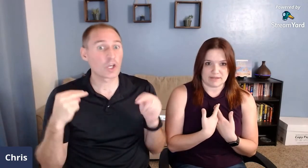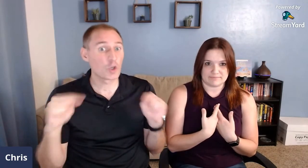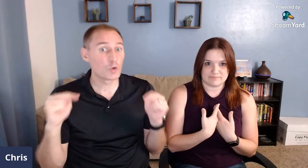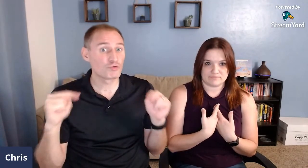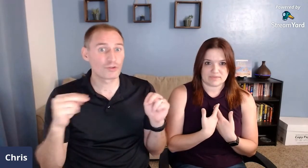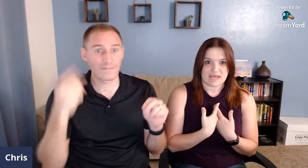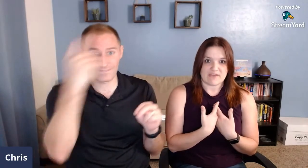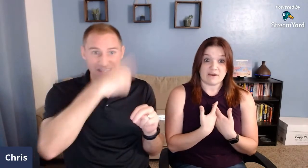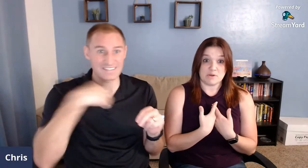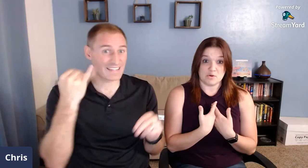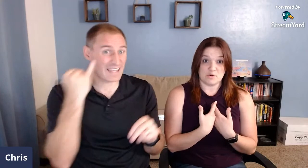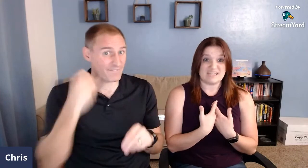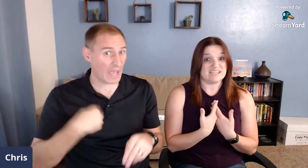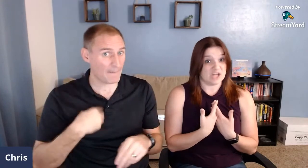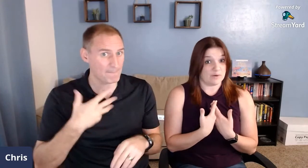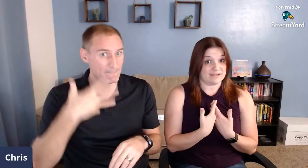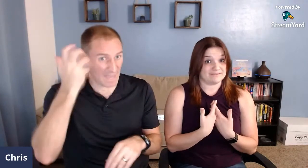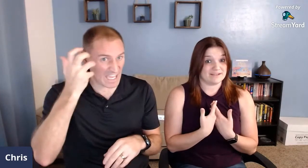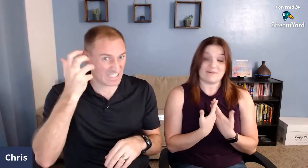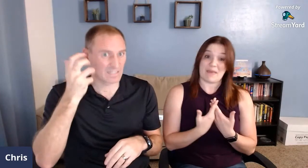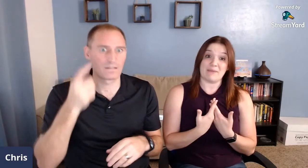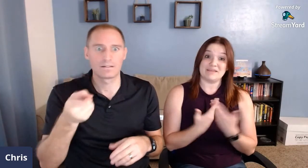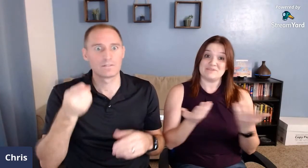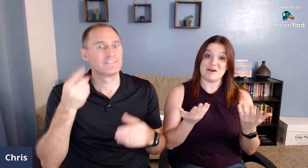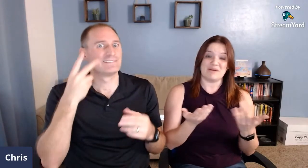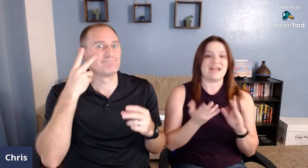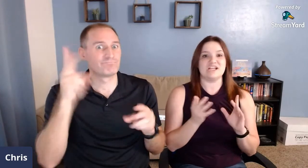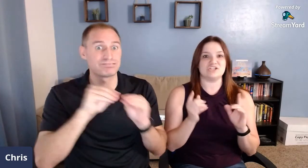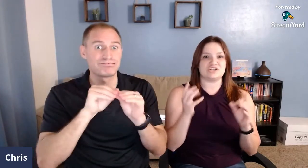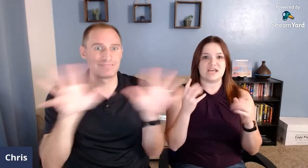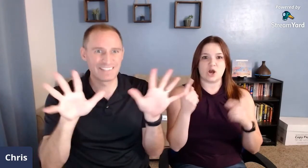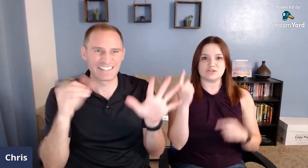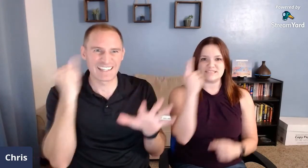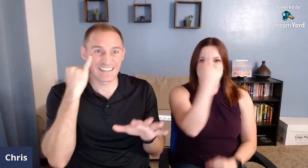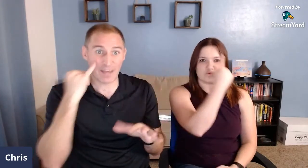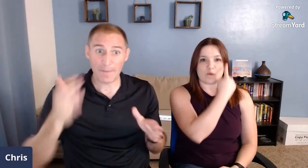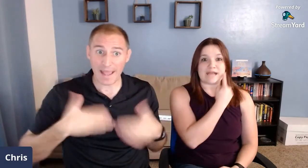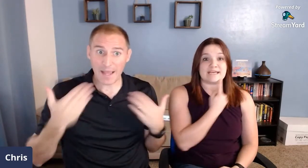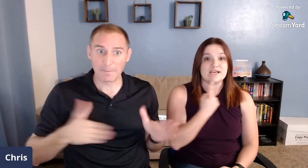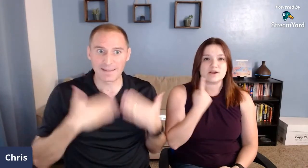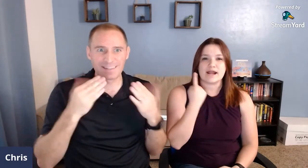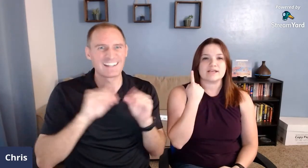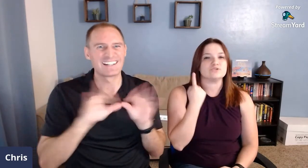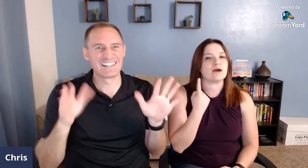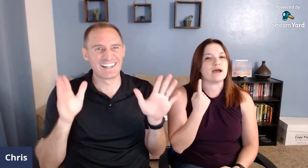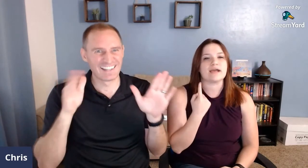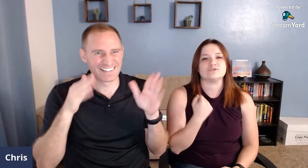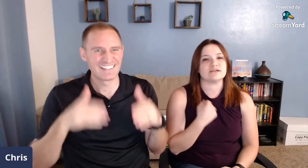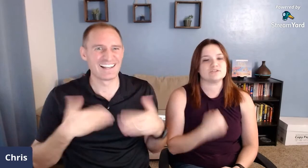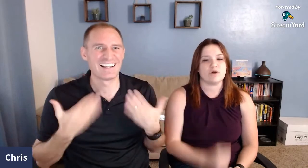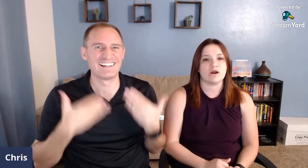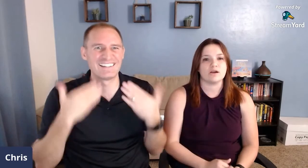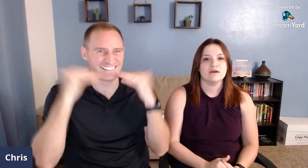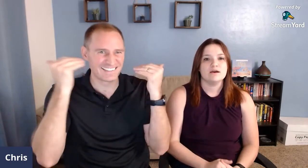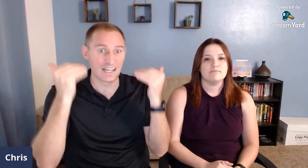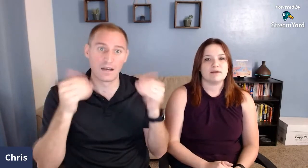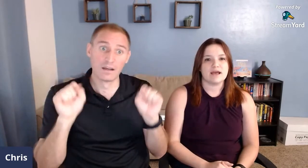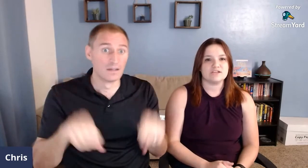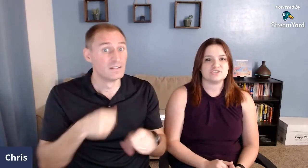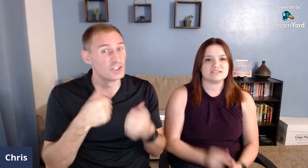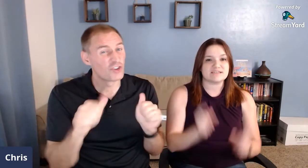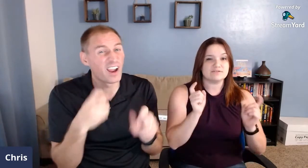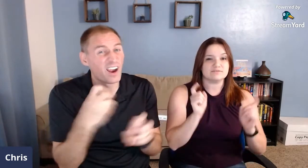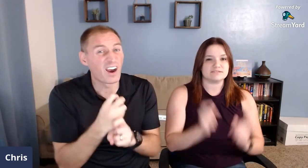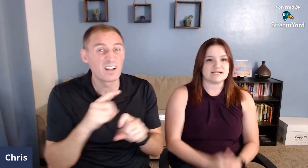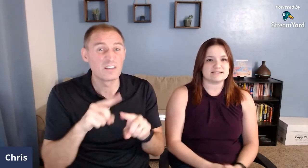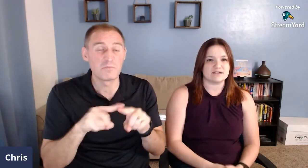you know it. If I'm annoyed, you know it. If I'm happy, you know it. And it all sits right here, and I can try so hard. But